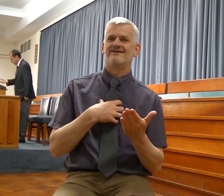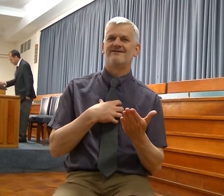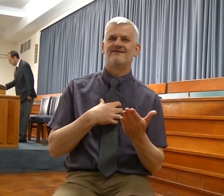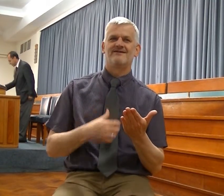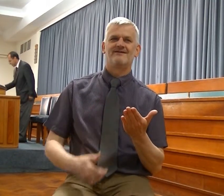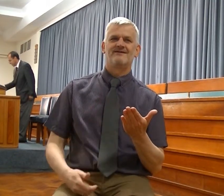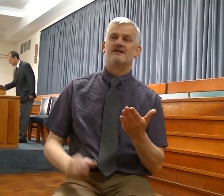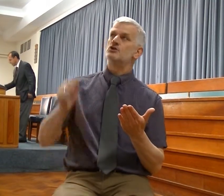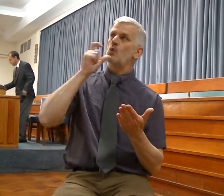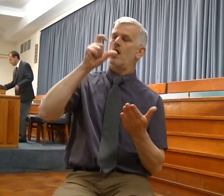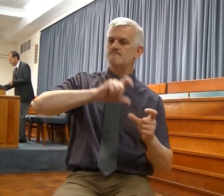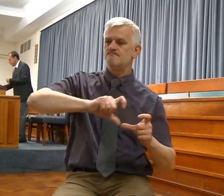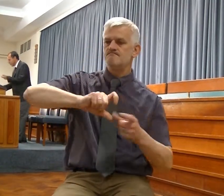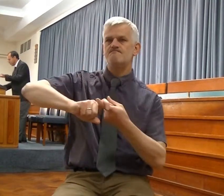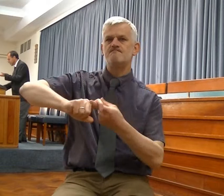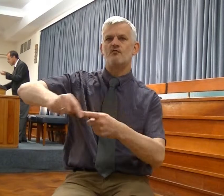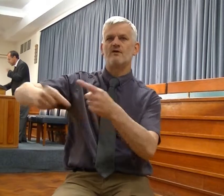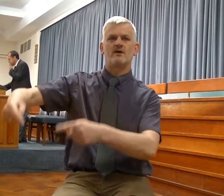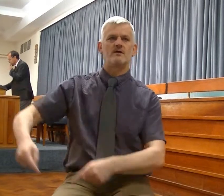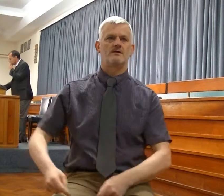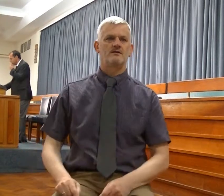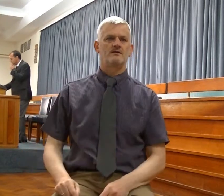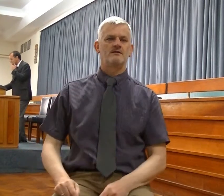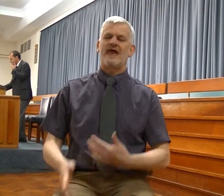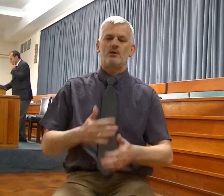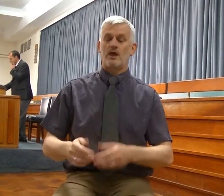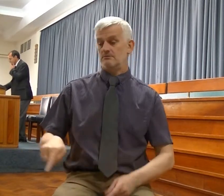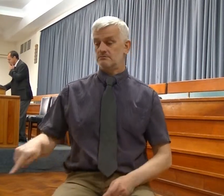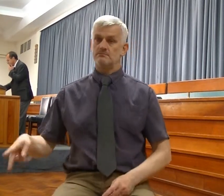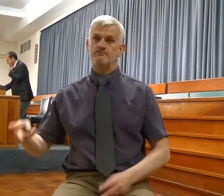forever. So he heard that message. What is